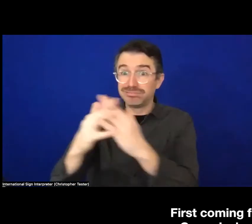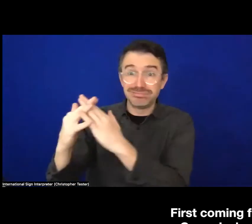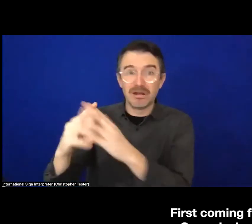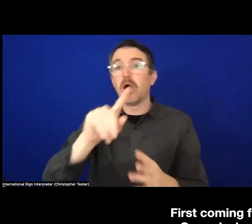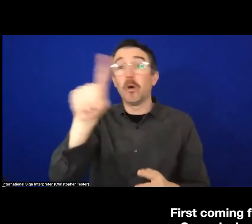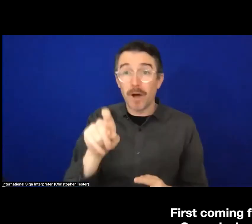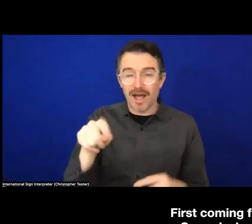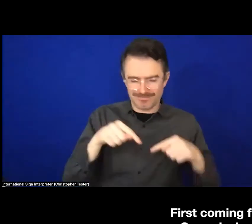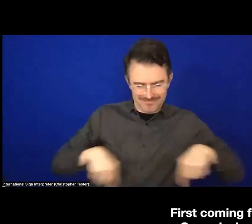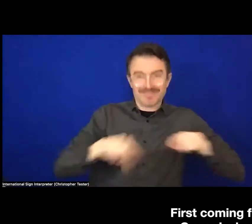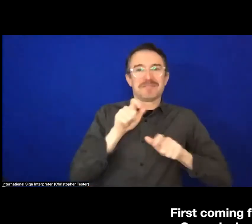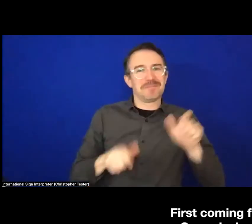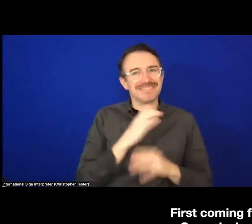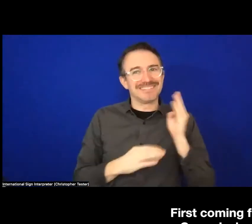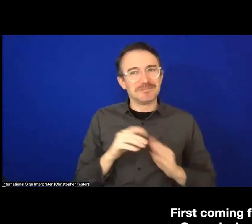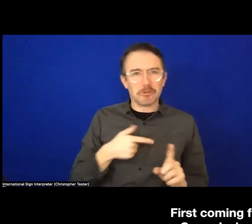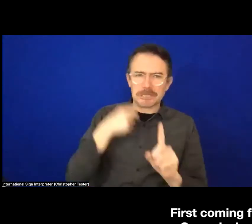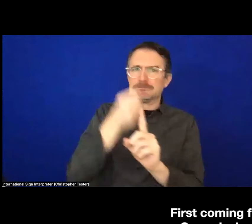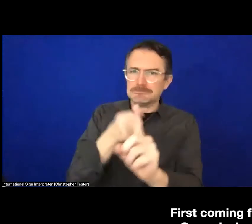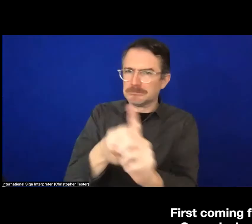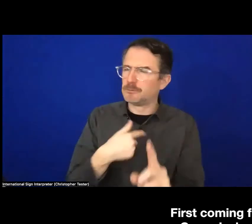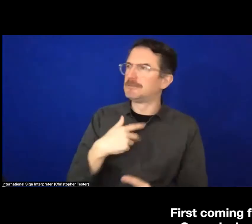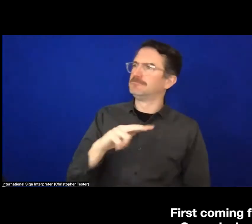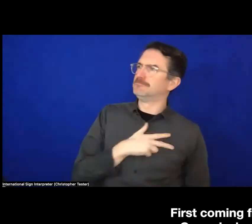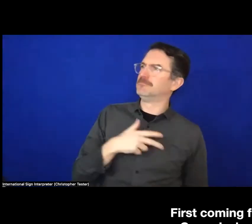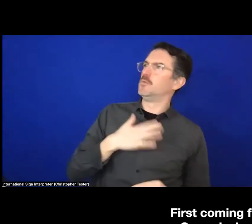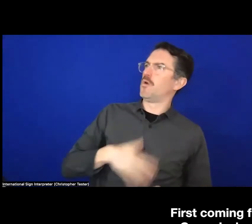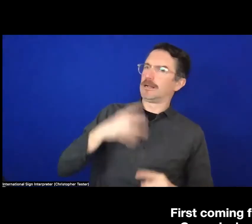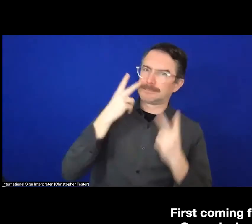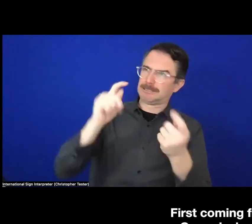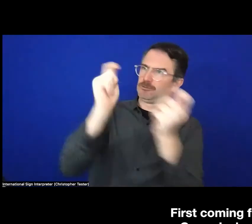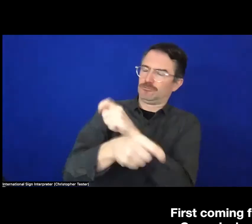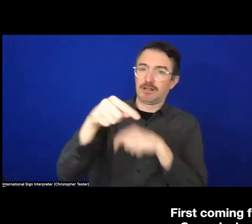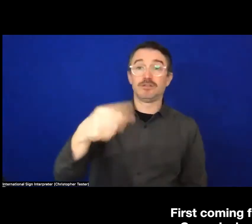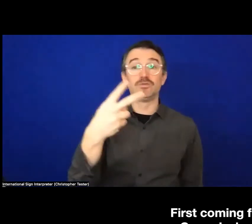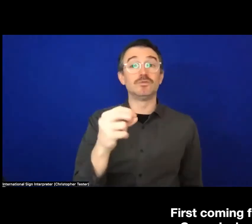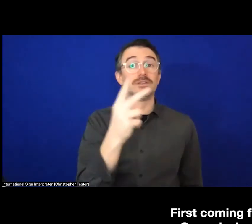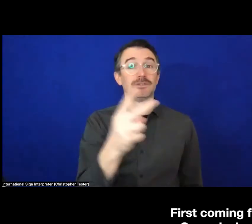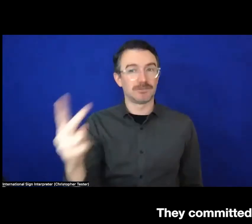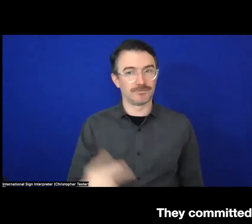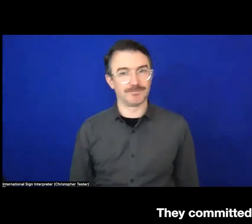several commitments, first coming from the General Election Commission of Republic Indonesia.